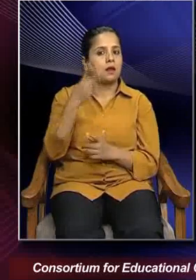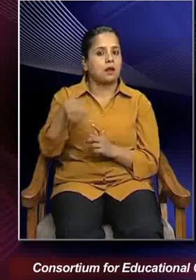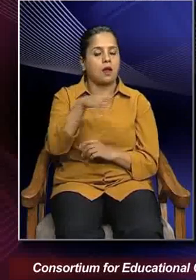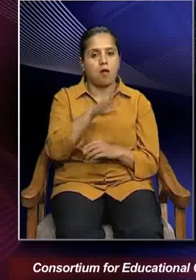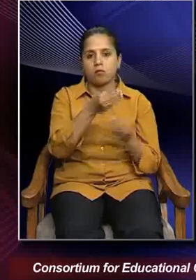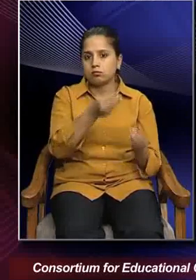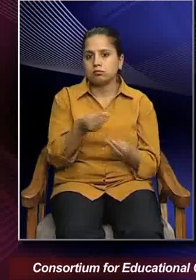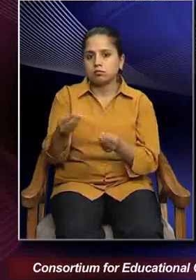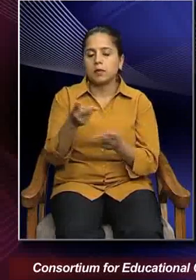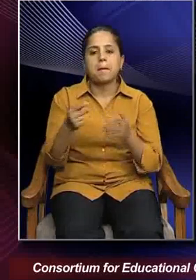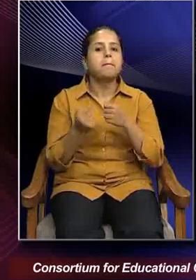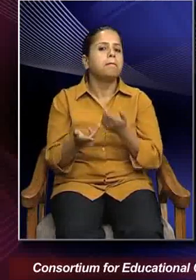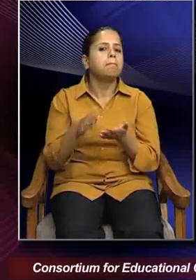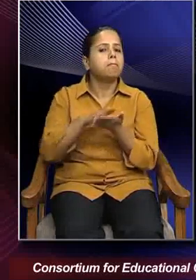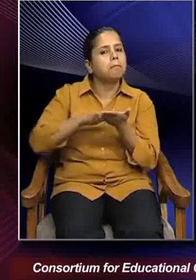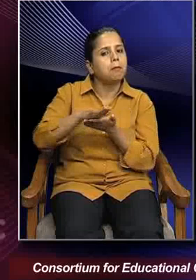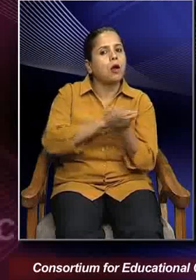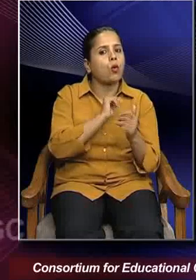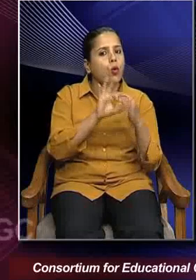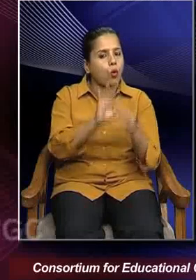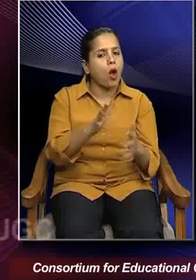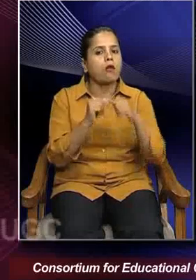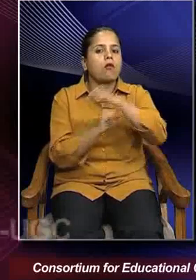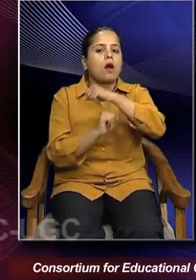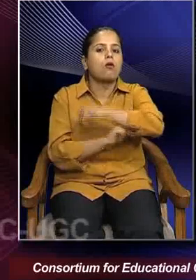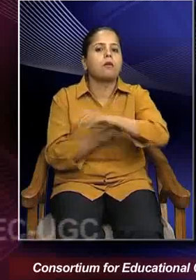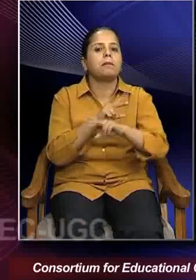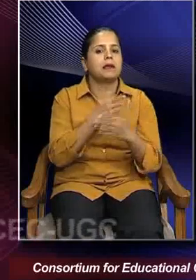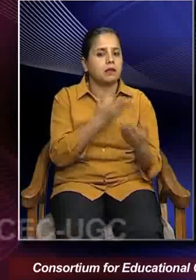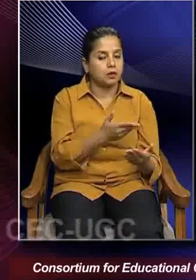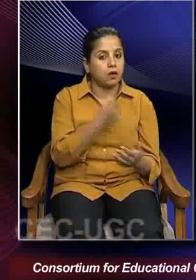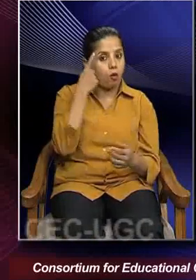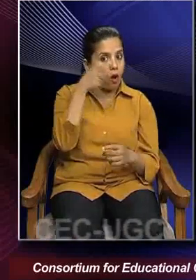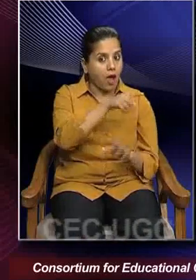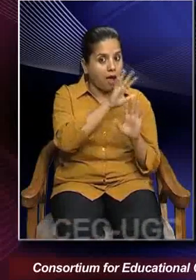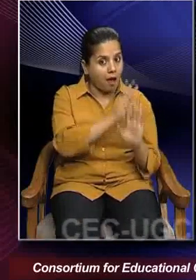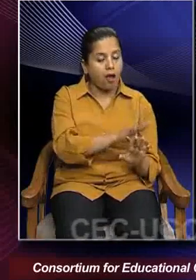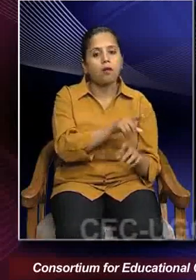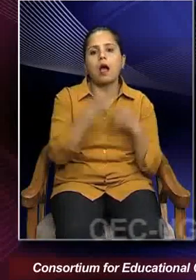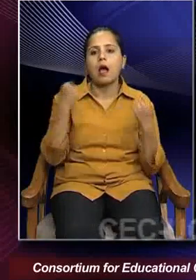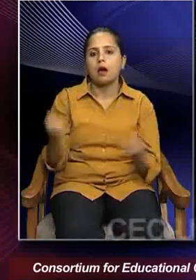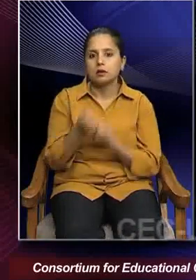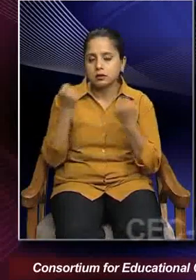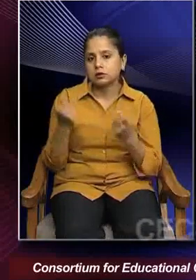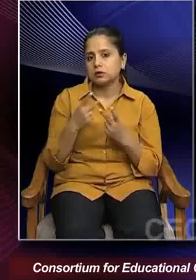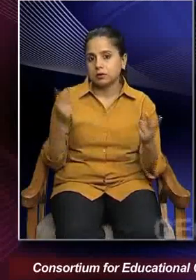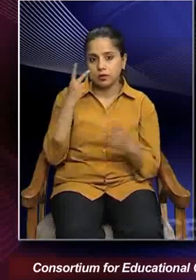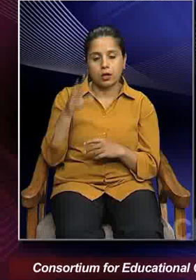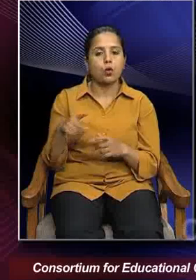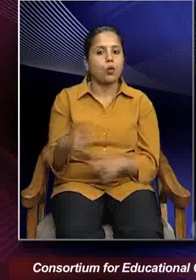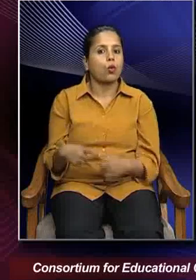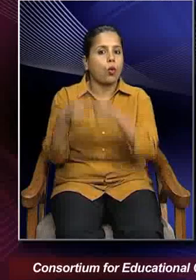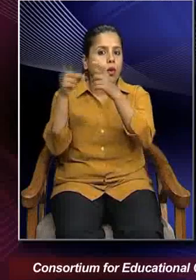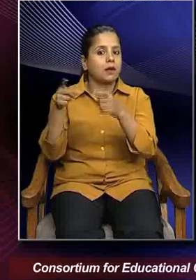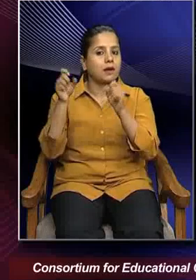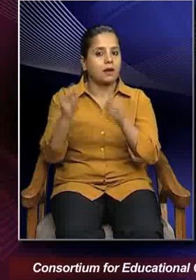serving as a basis or foundations in which the actions and the qualities